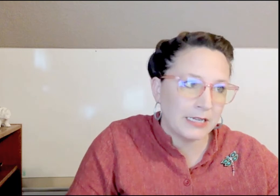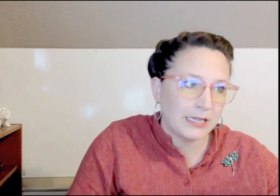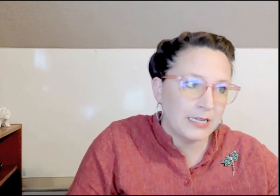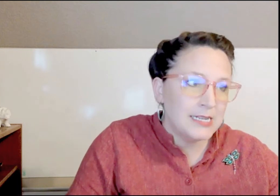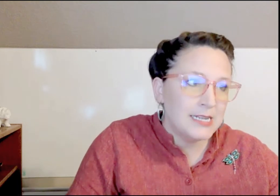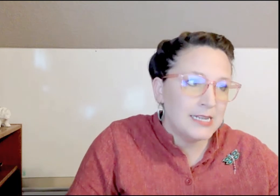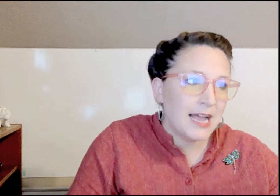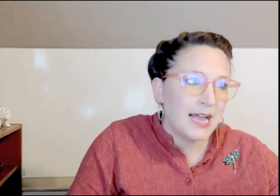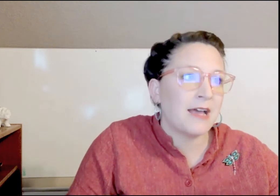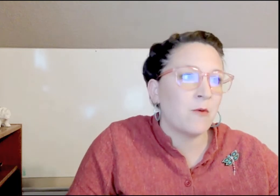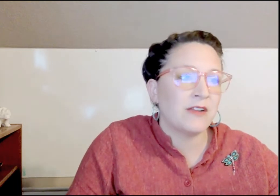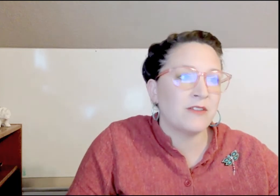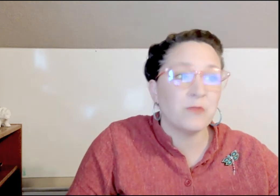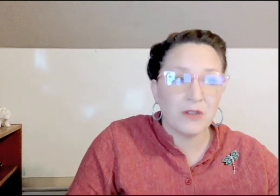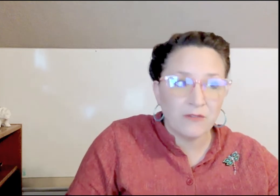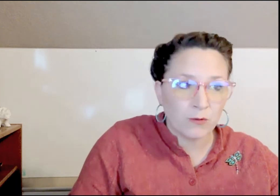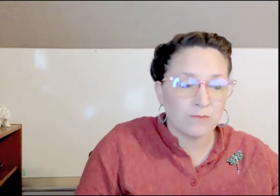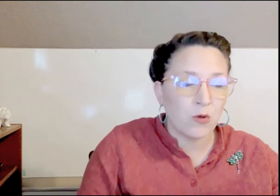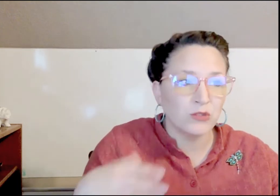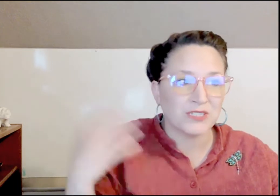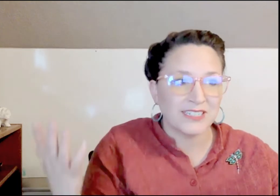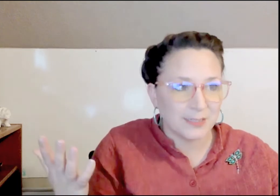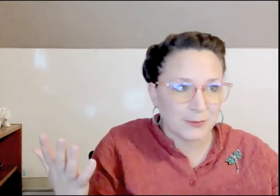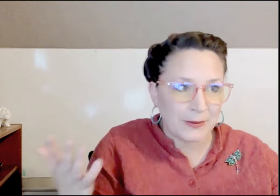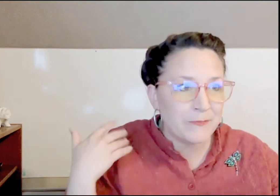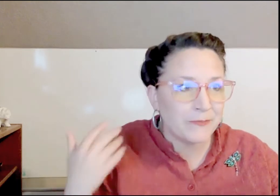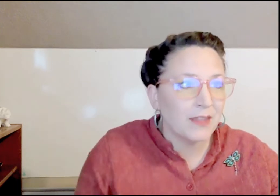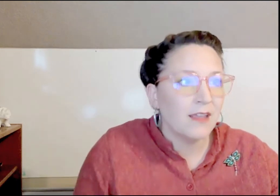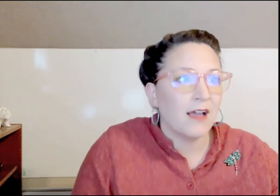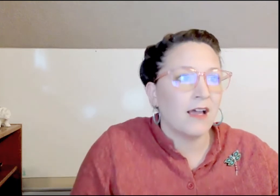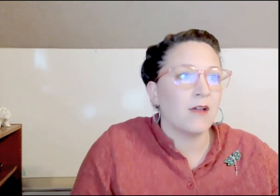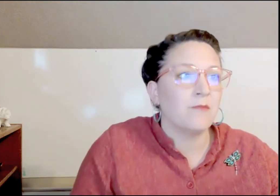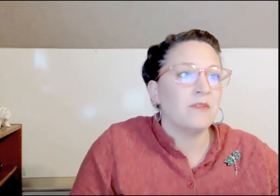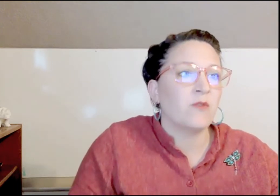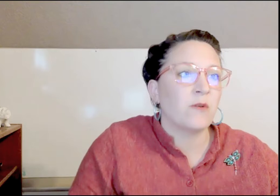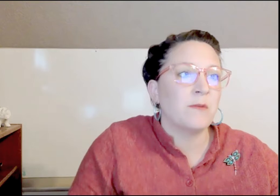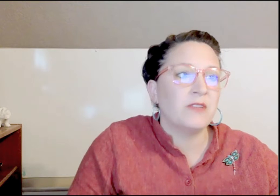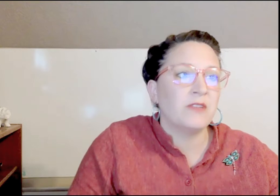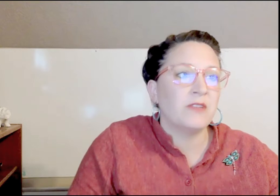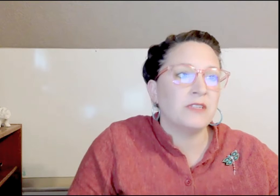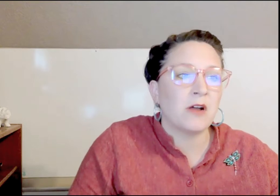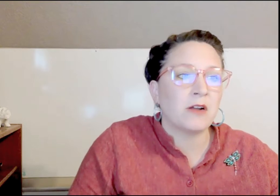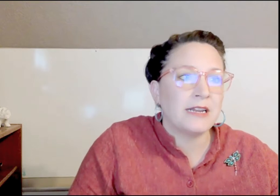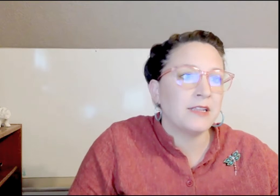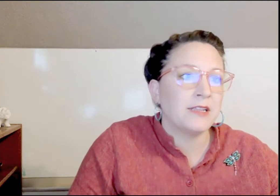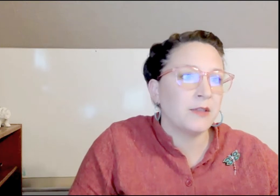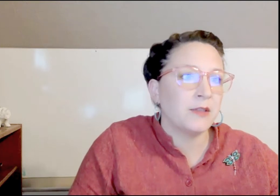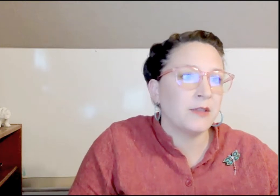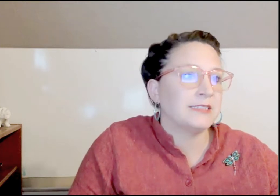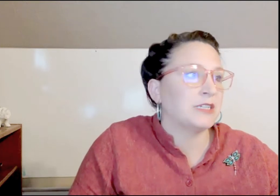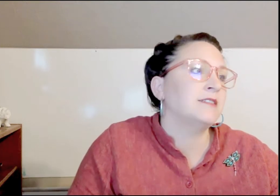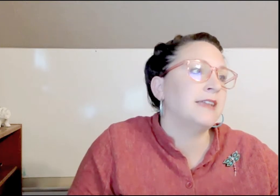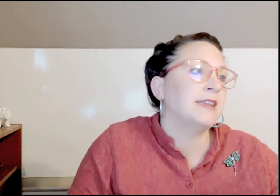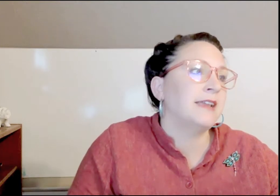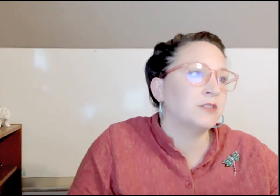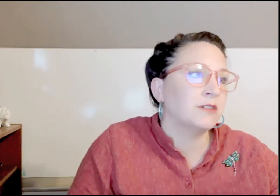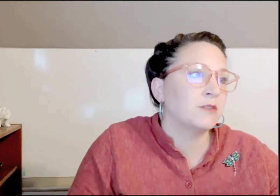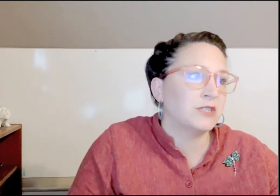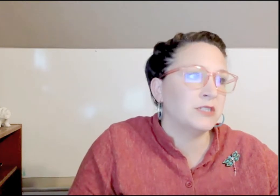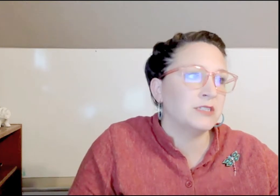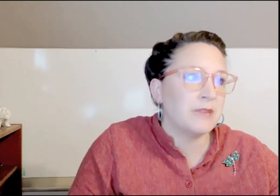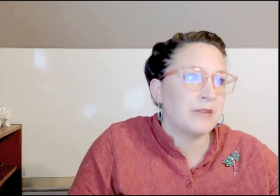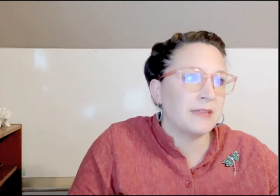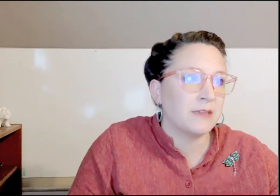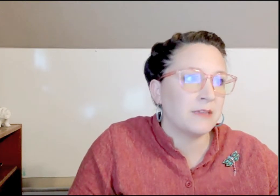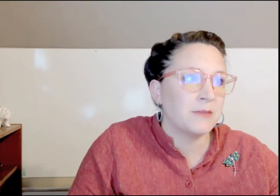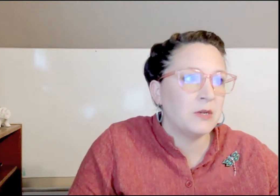pandemic. After that, we'll have another brief poll just like this one before we move into a moderated Q&A session to answer